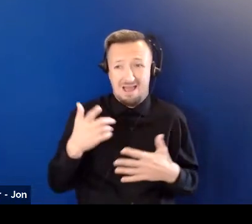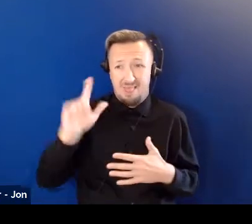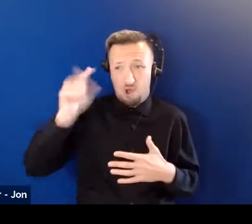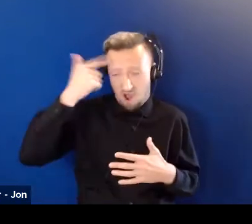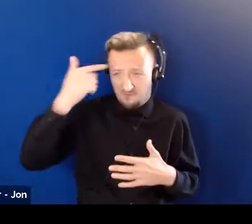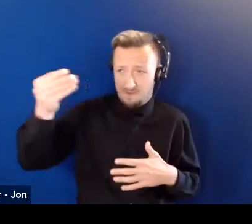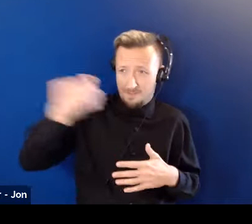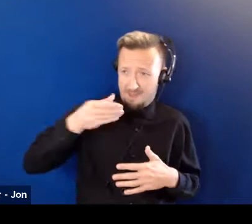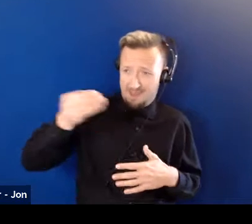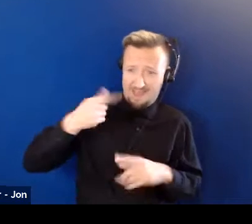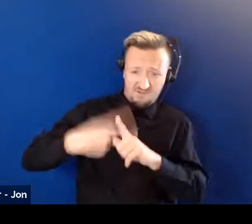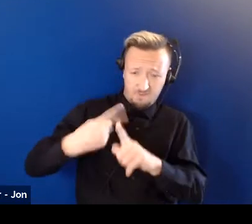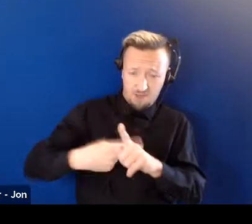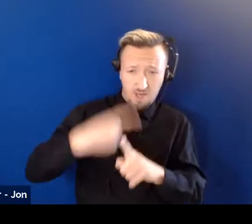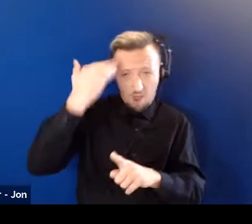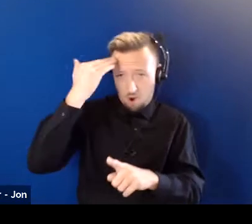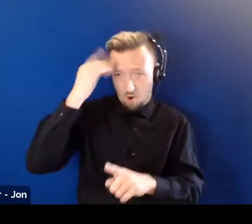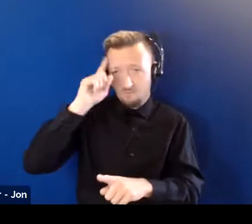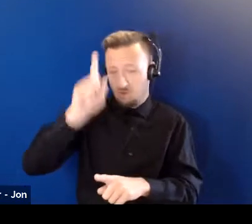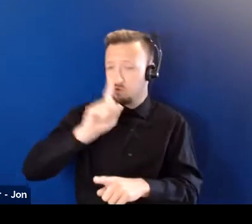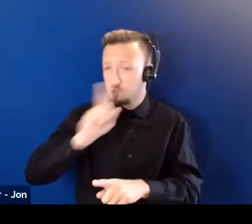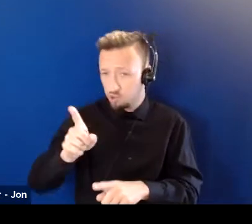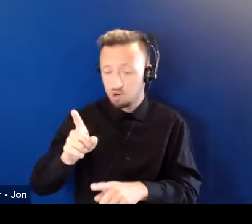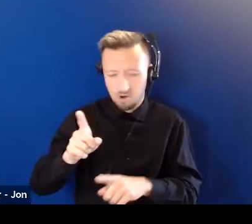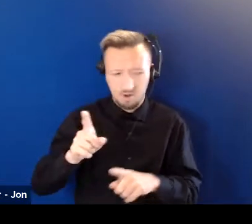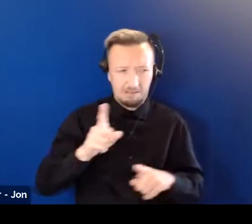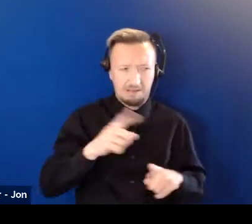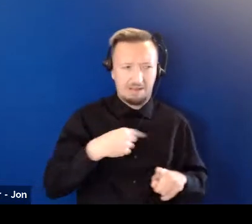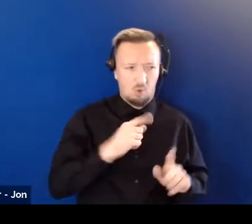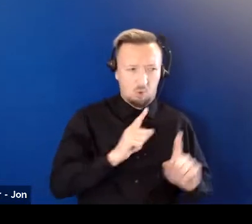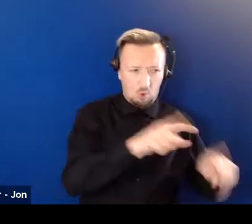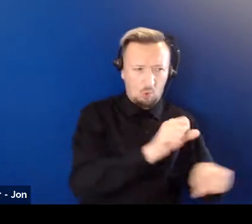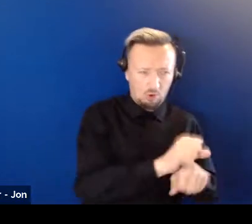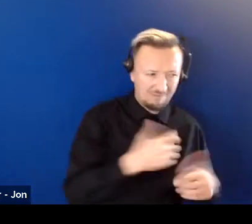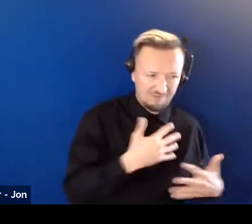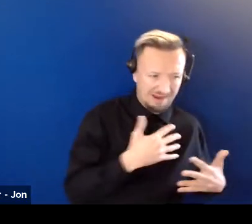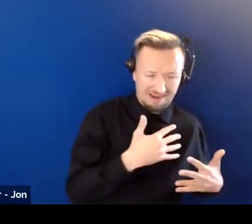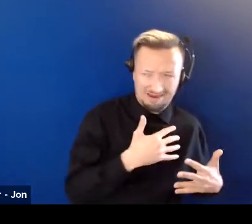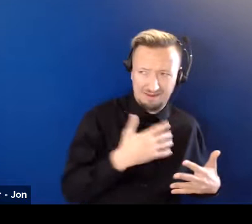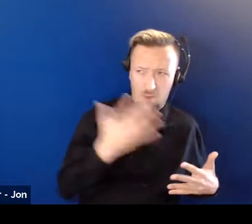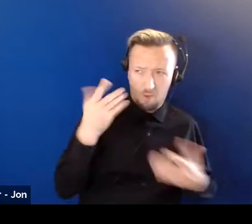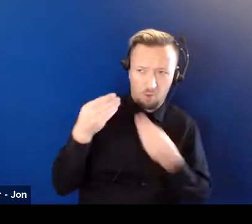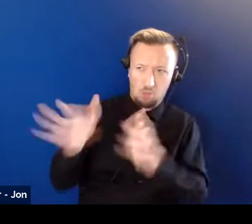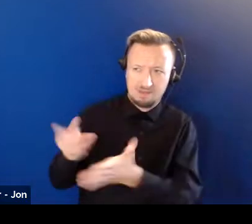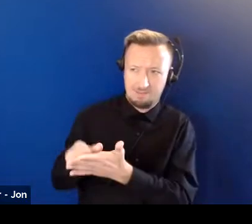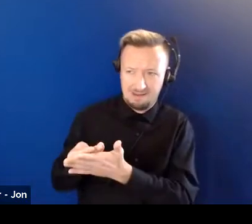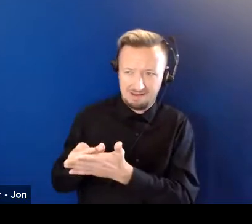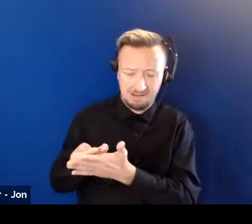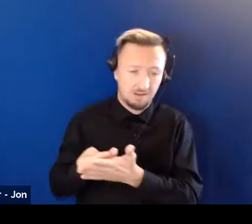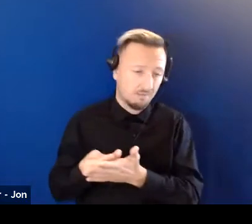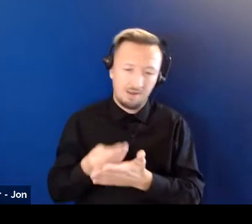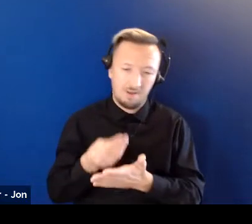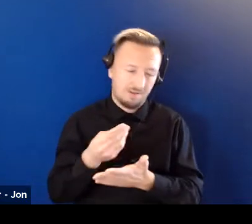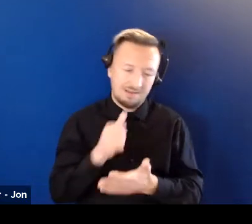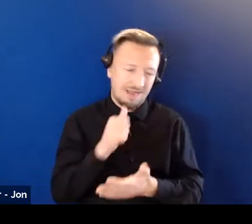government to take a risk on being employed, and we need to move past that. And it's not the truth.